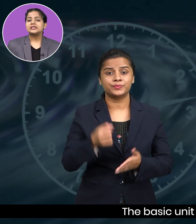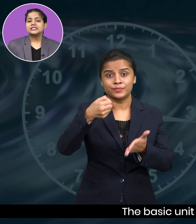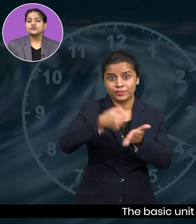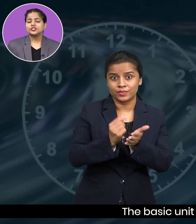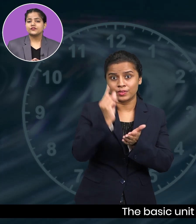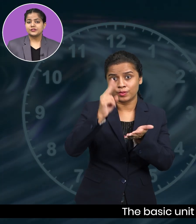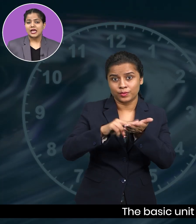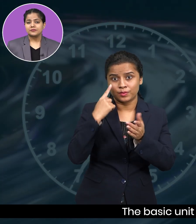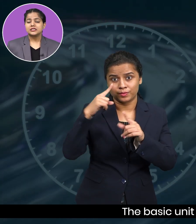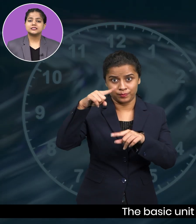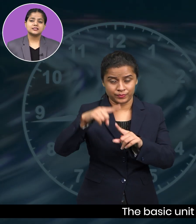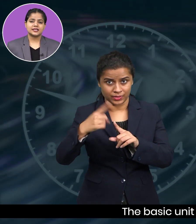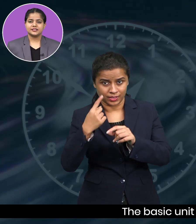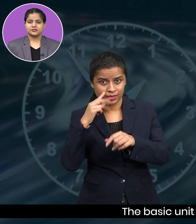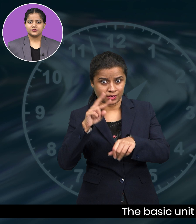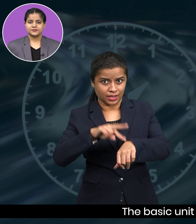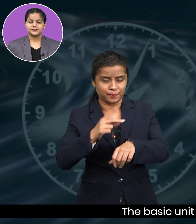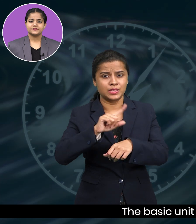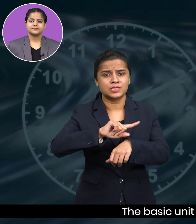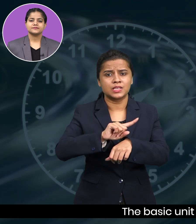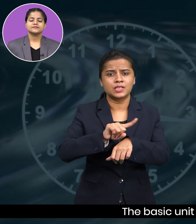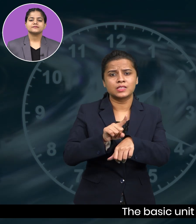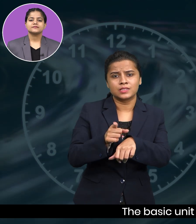The basic unit of time is a second.